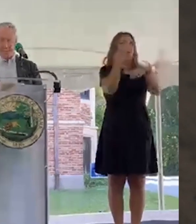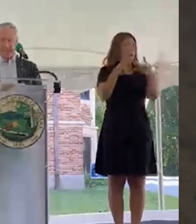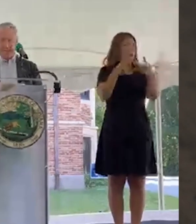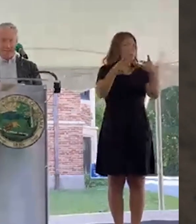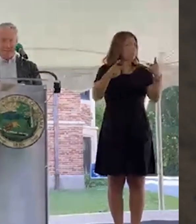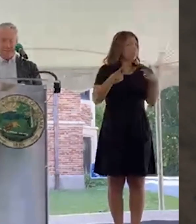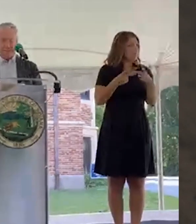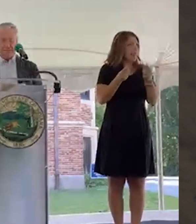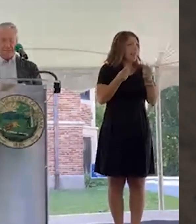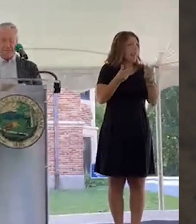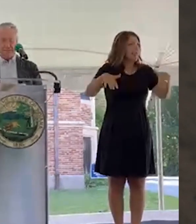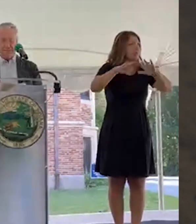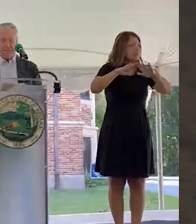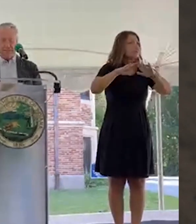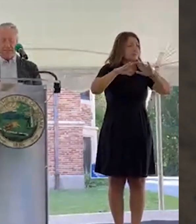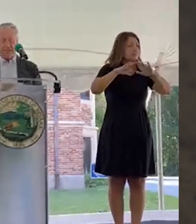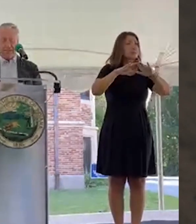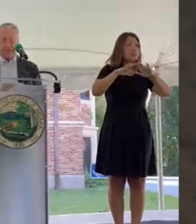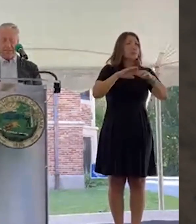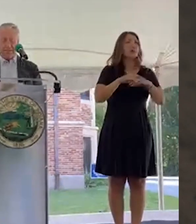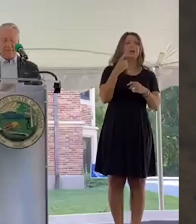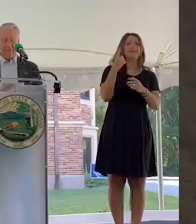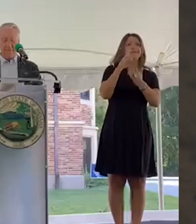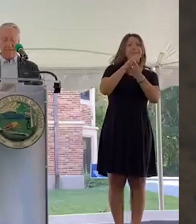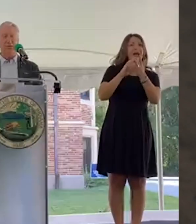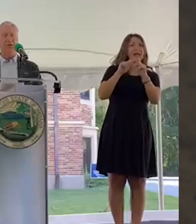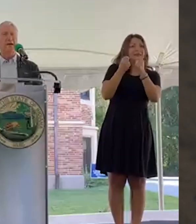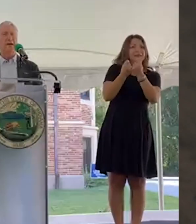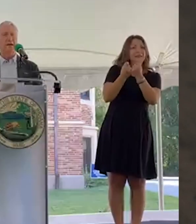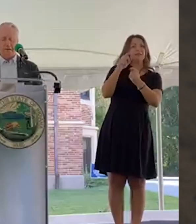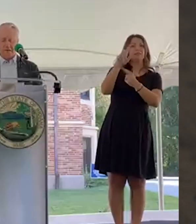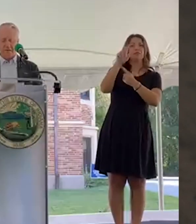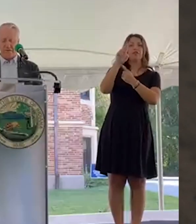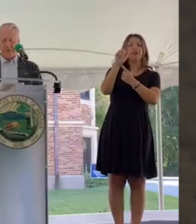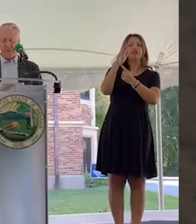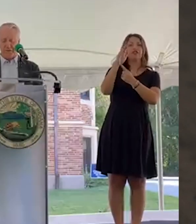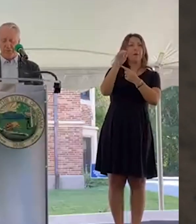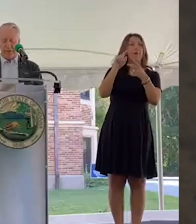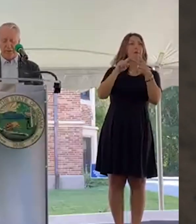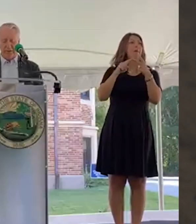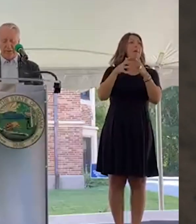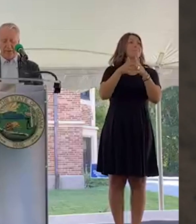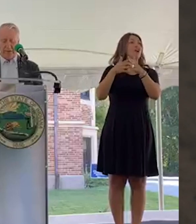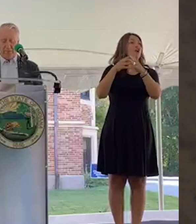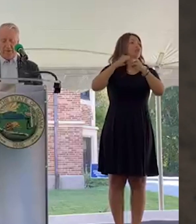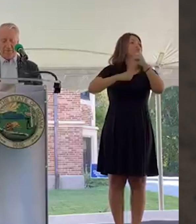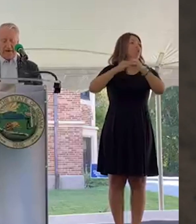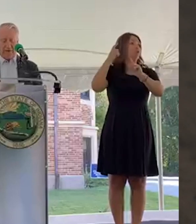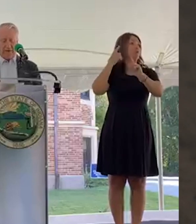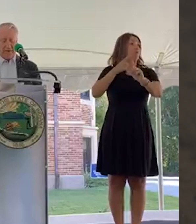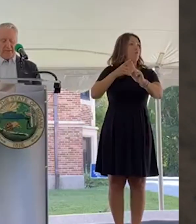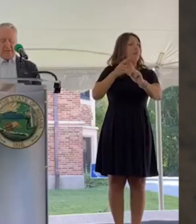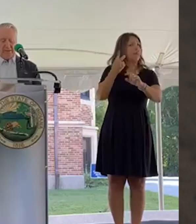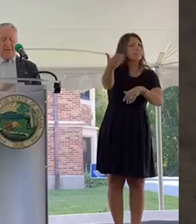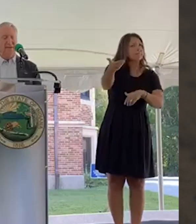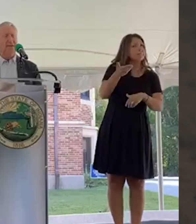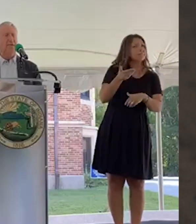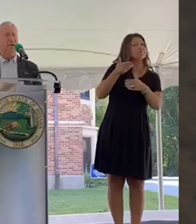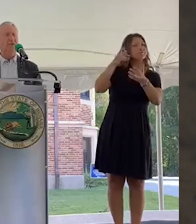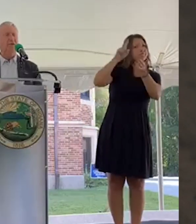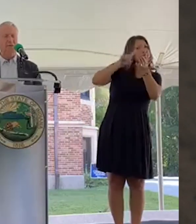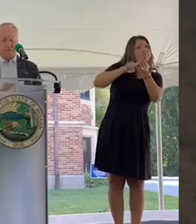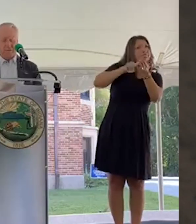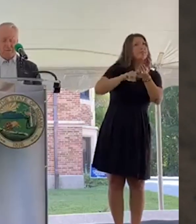a feasibility study was conducted by the design team of Ratio and American Structure Point, and we evaluated